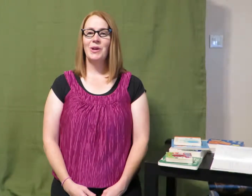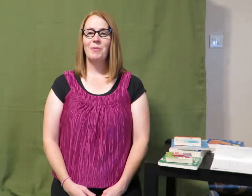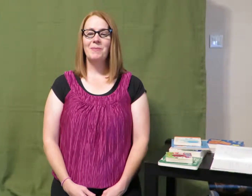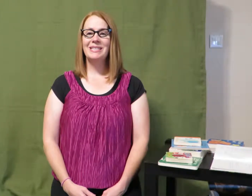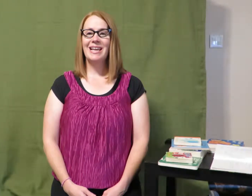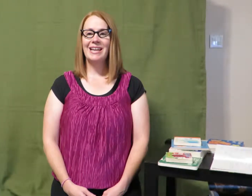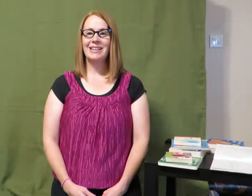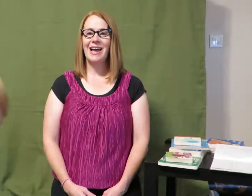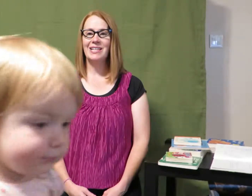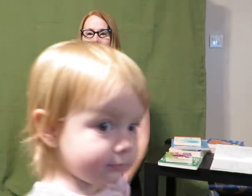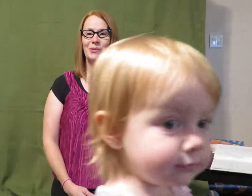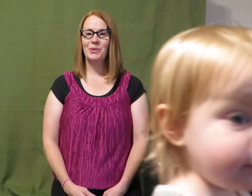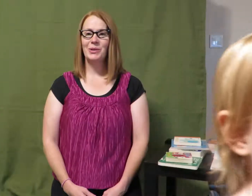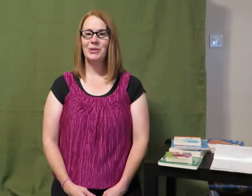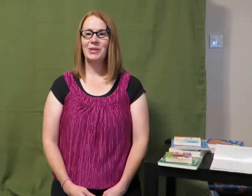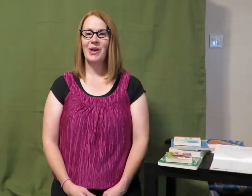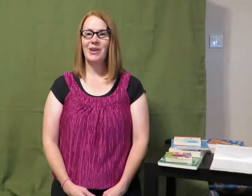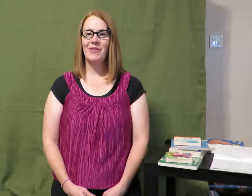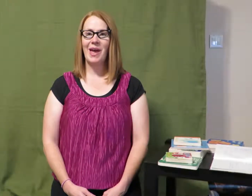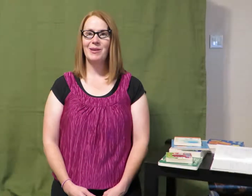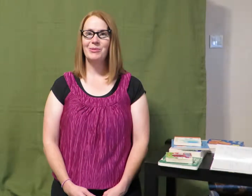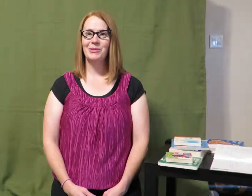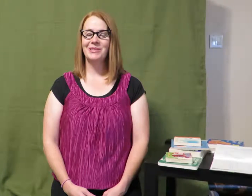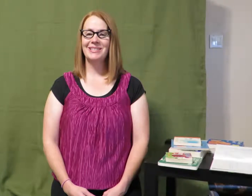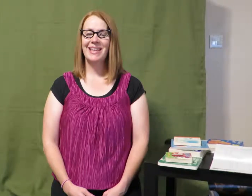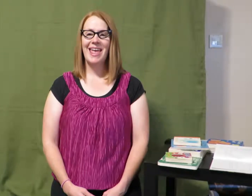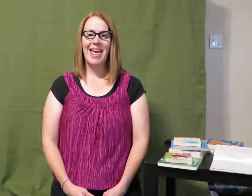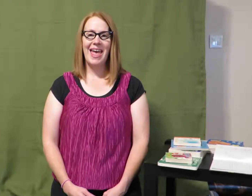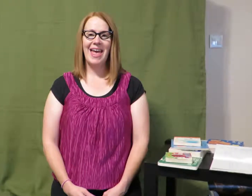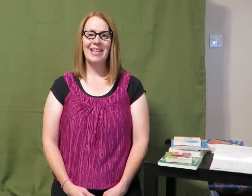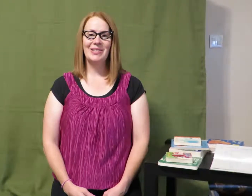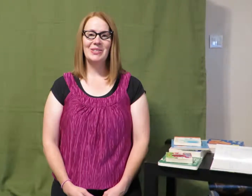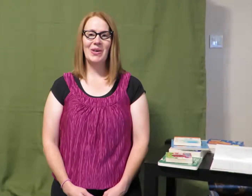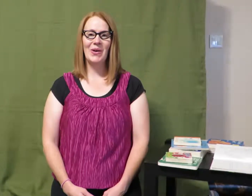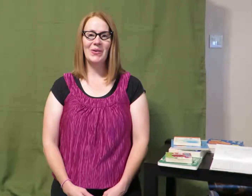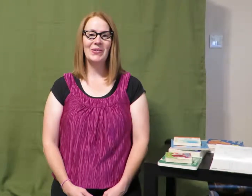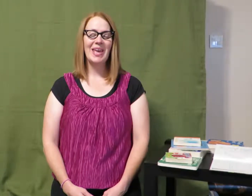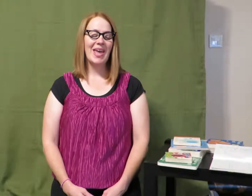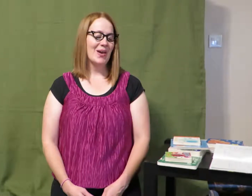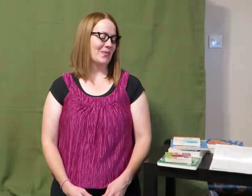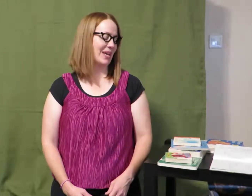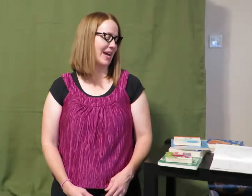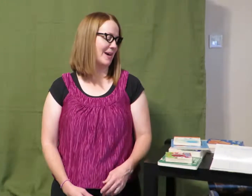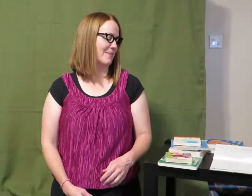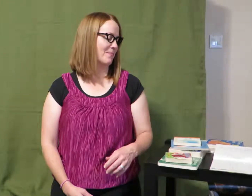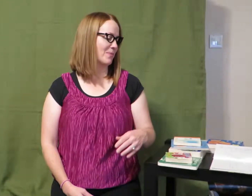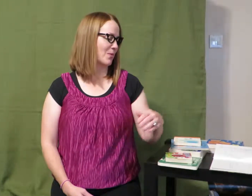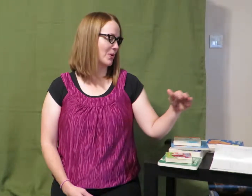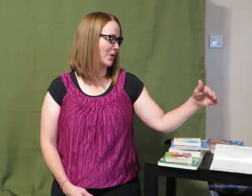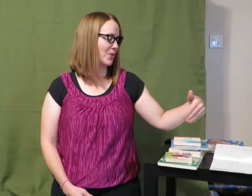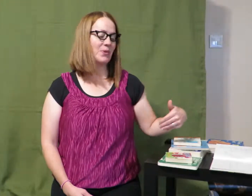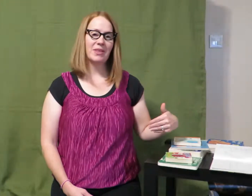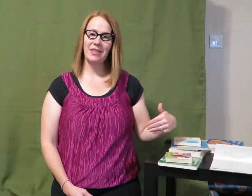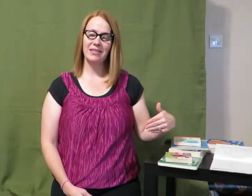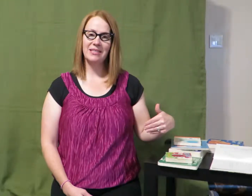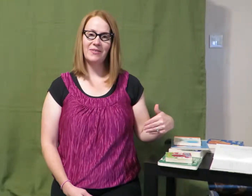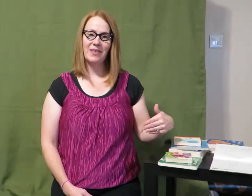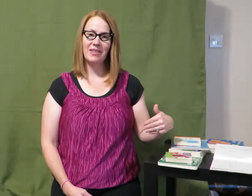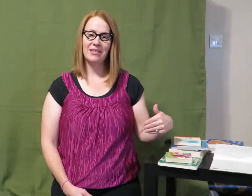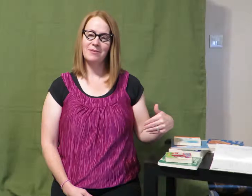So in our baby sign class, we learned a lot of animals, and so we will go through the list of some of